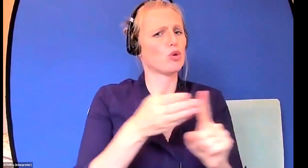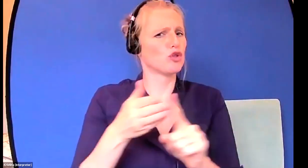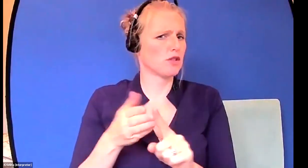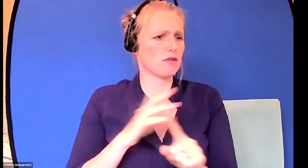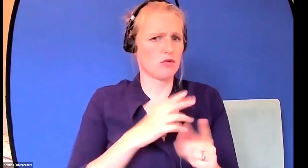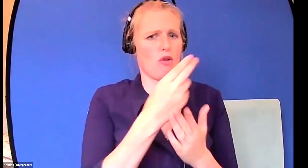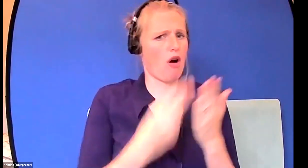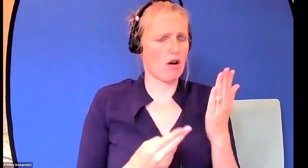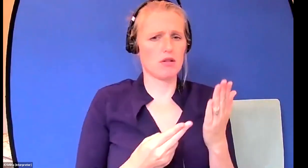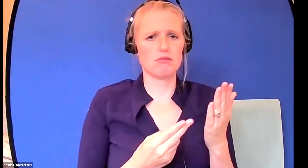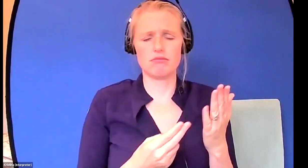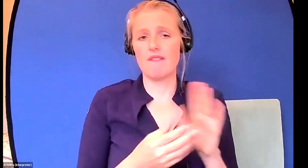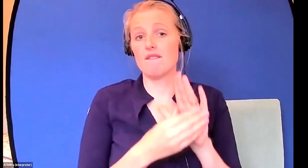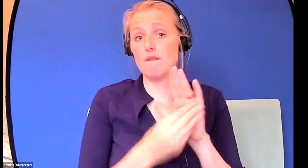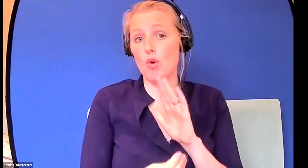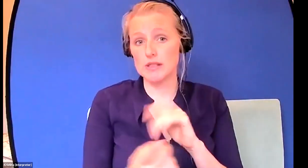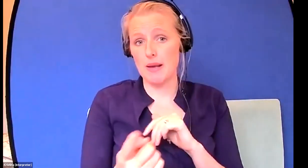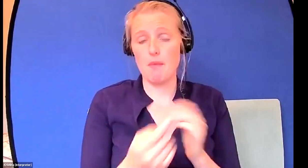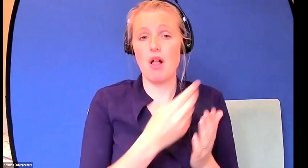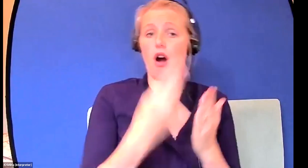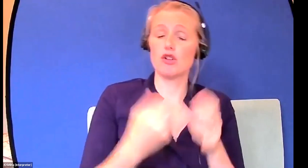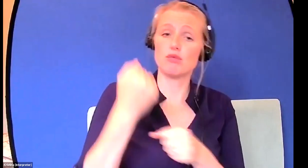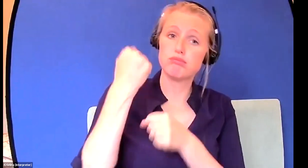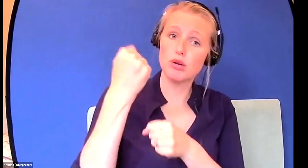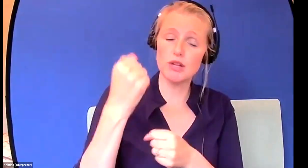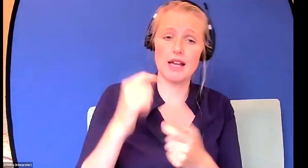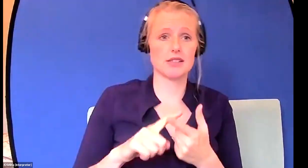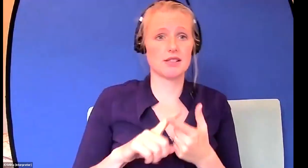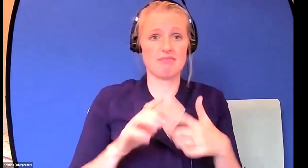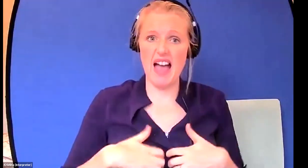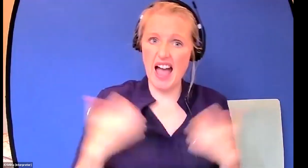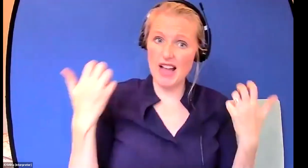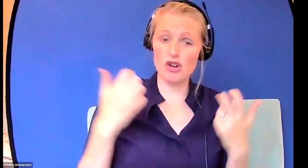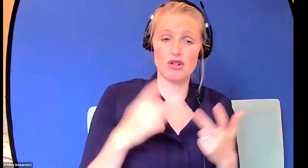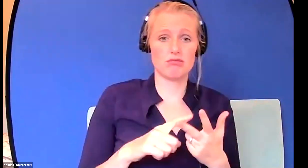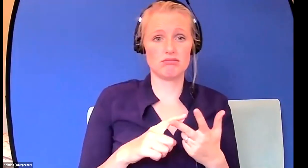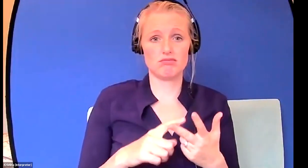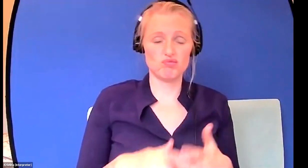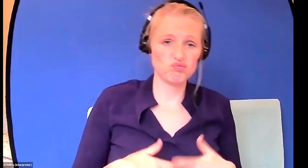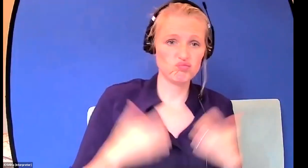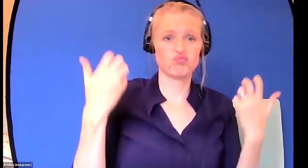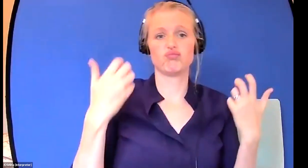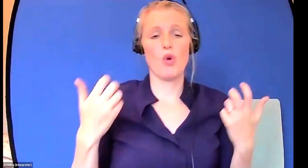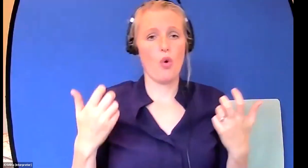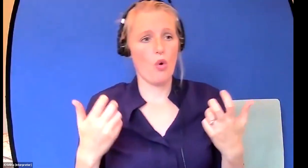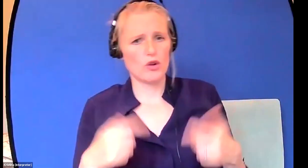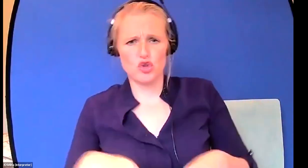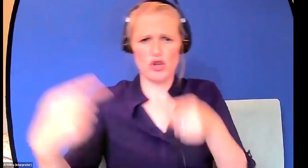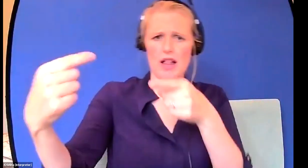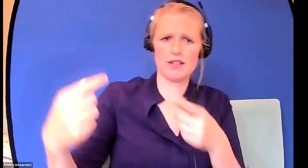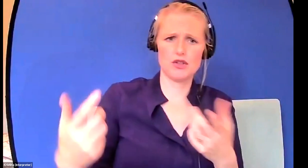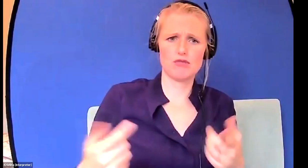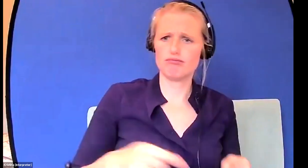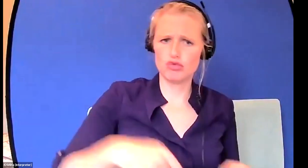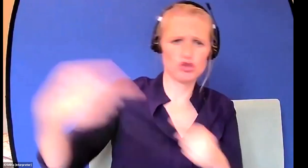necessary. What about art as protest or as anger or as a dissent or as a challenge to really these